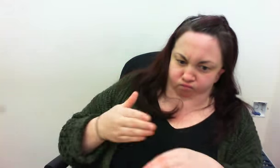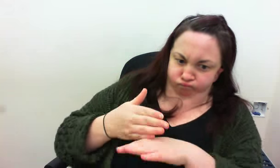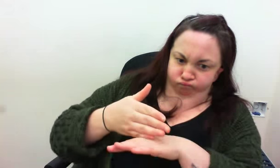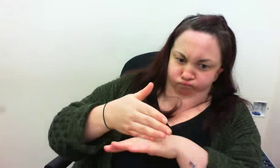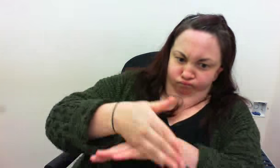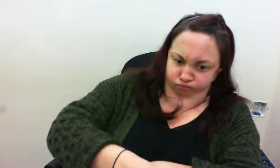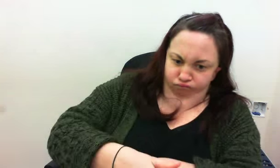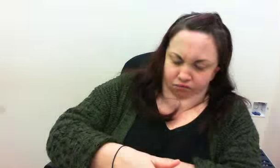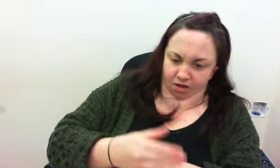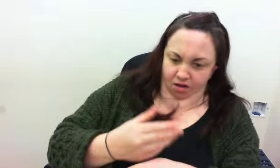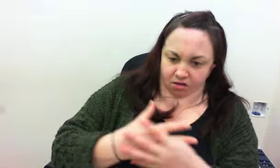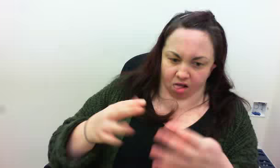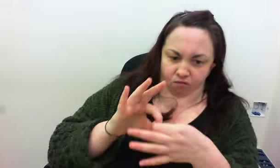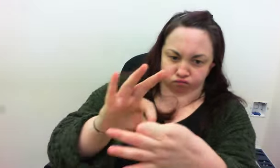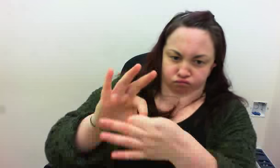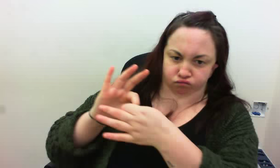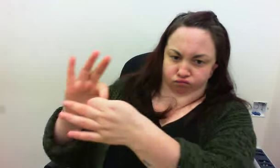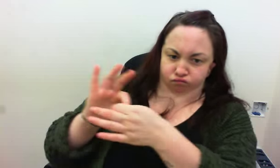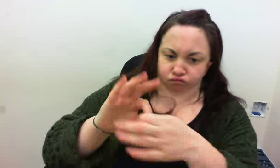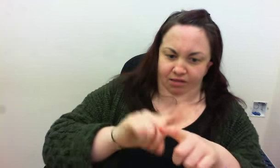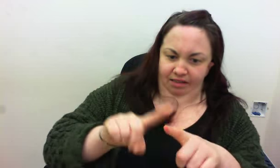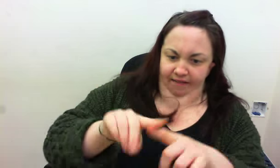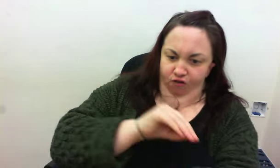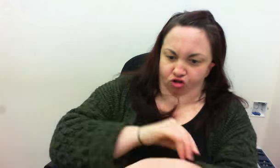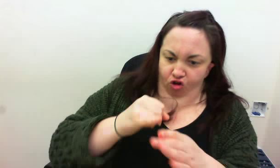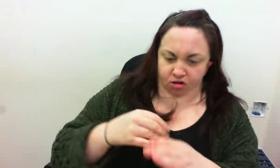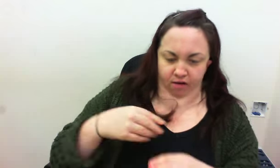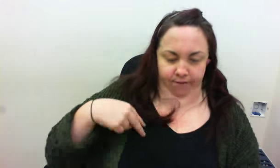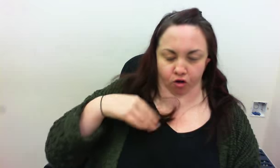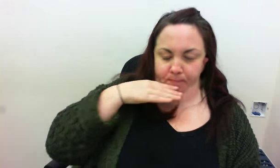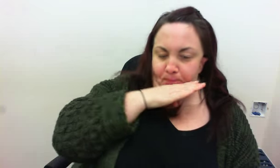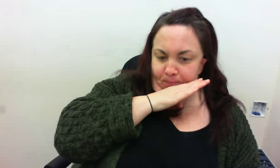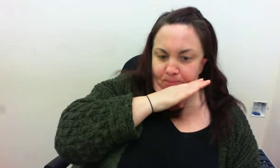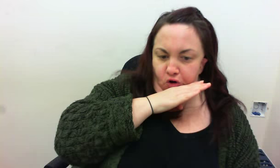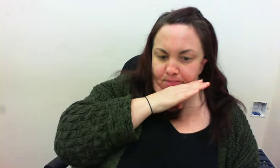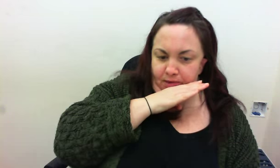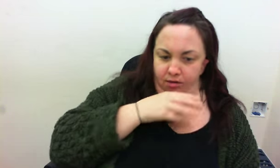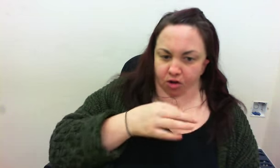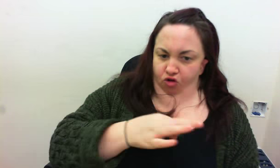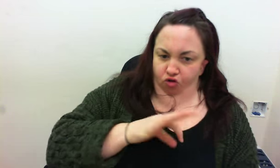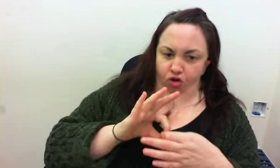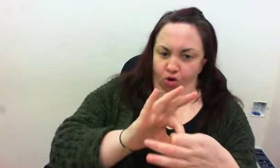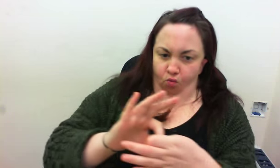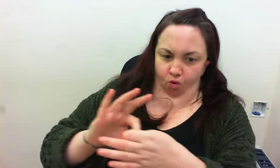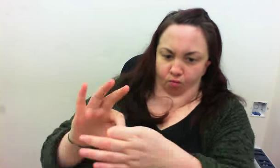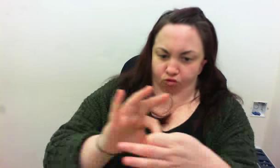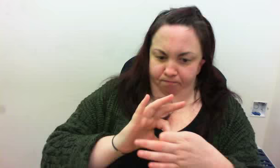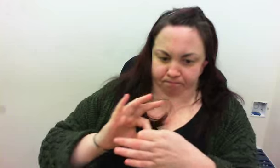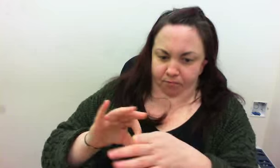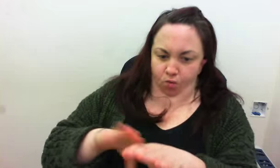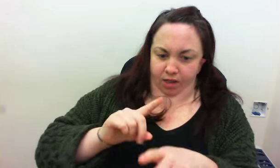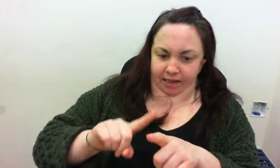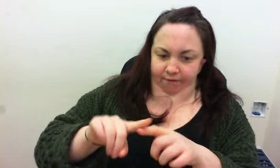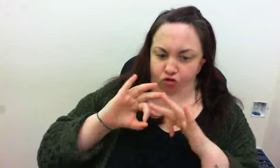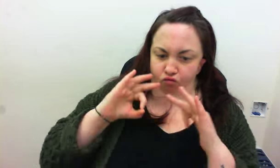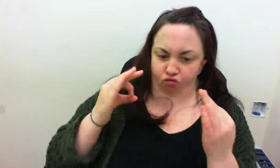the level of cooperation with so many different groups, and it's very important that this cooperation continues with these groups. And I think the